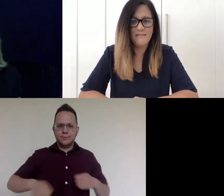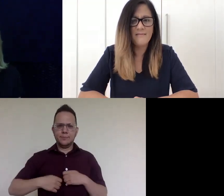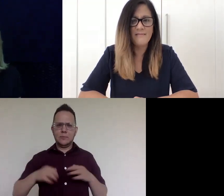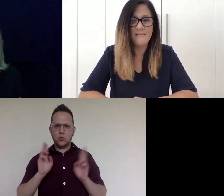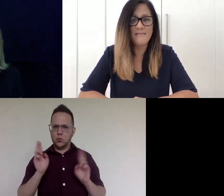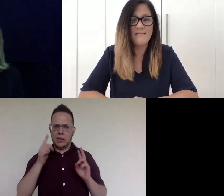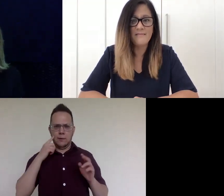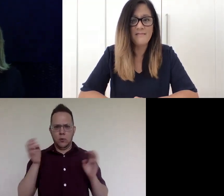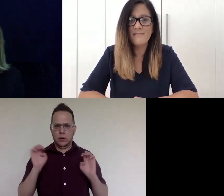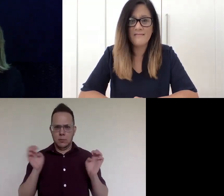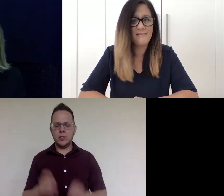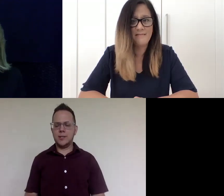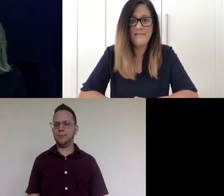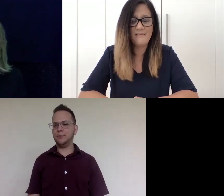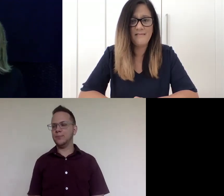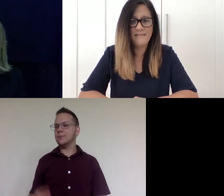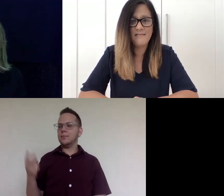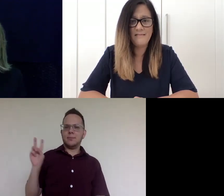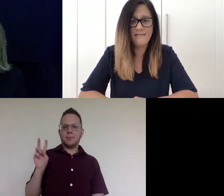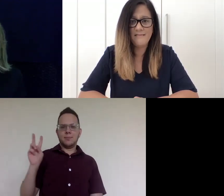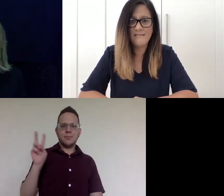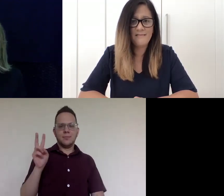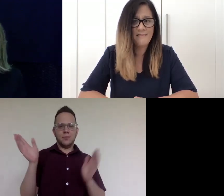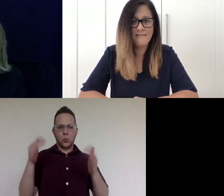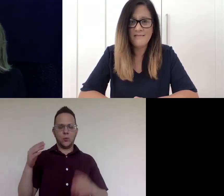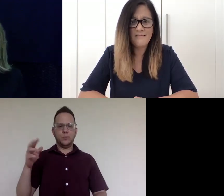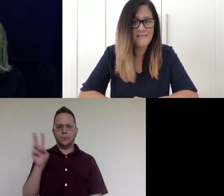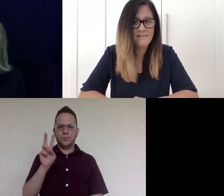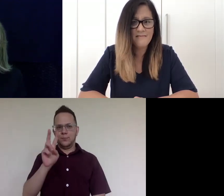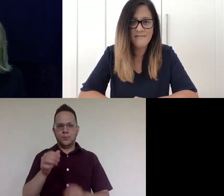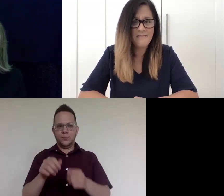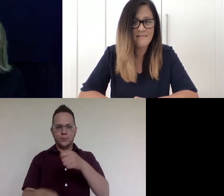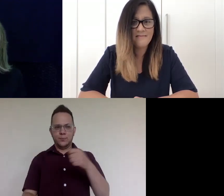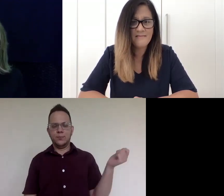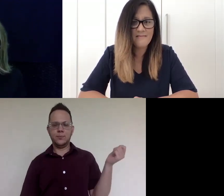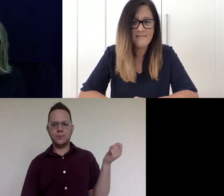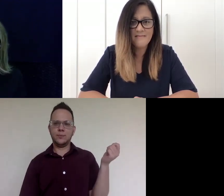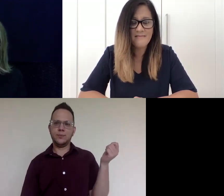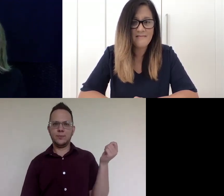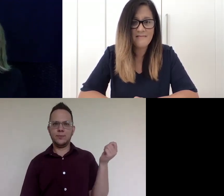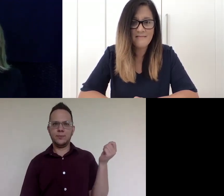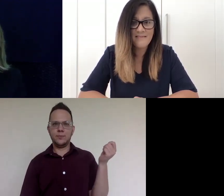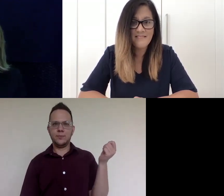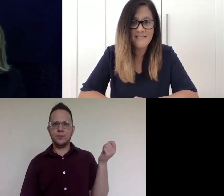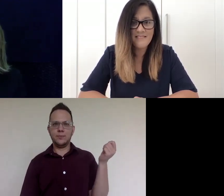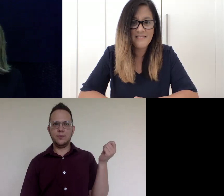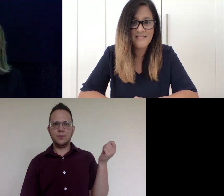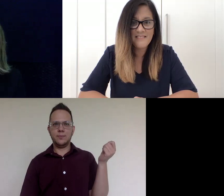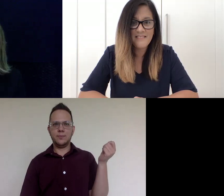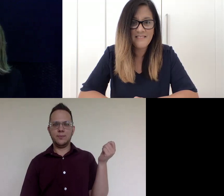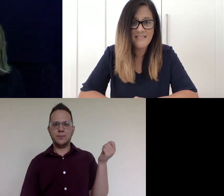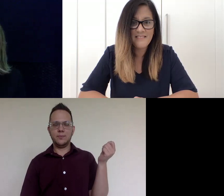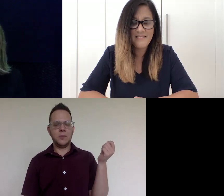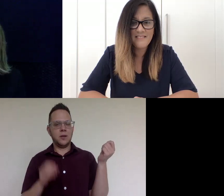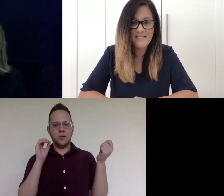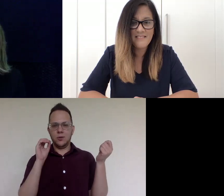got ready and gowned because we knew this was an emergency. And my supervising doctor and I went into the room,